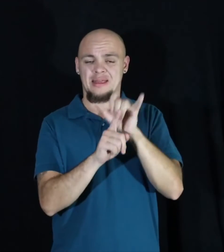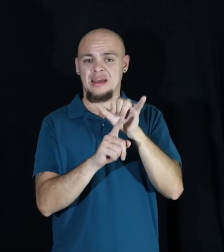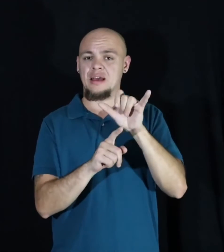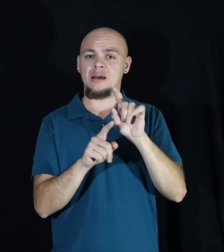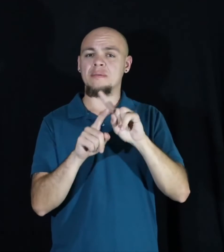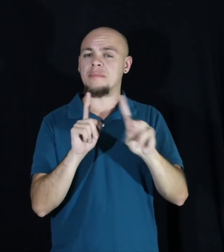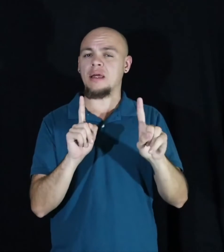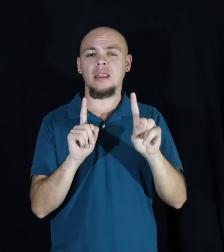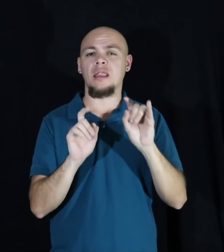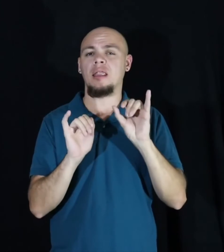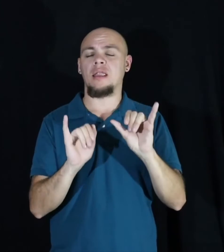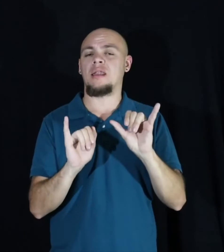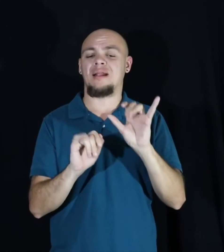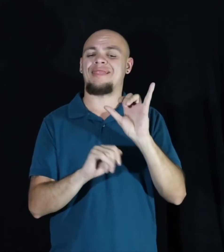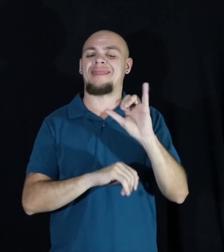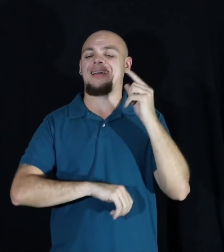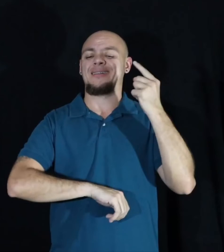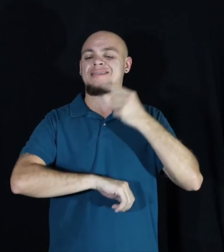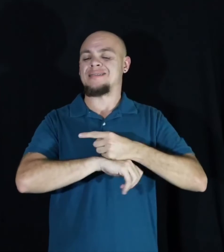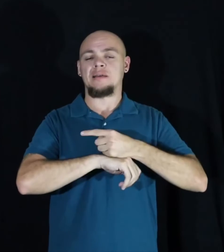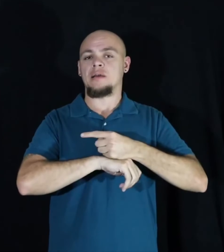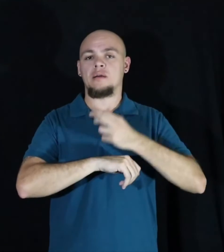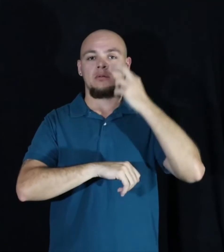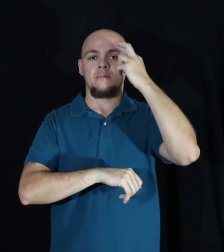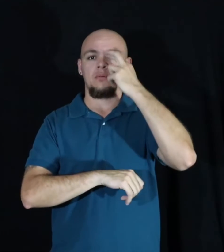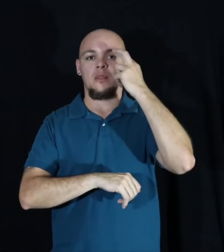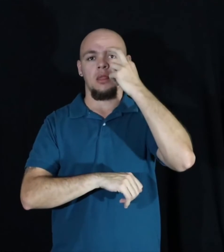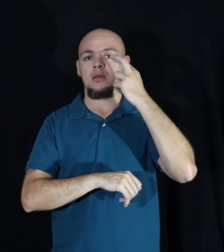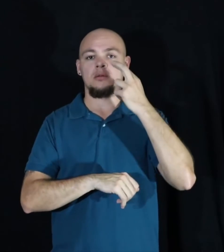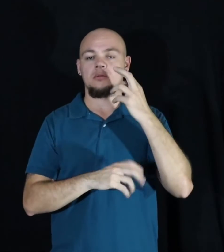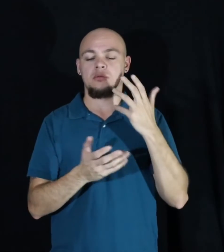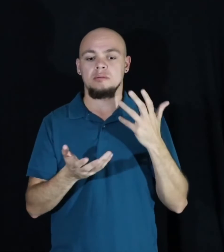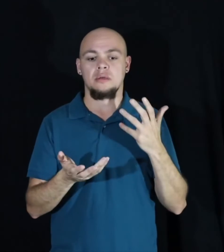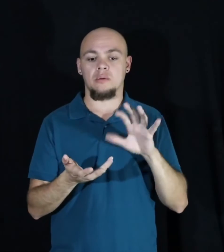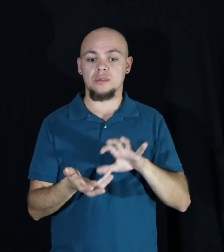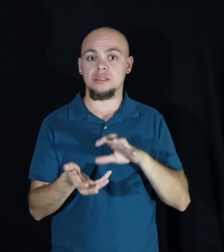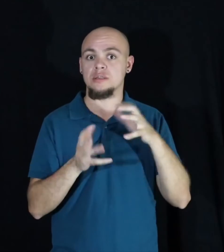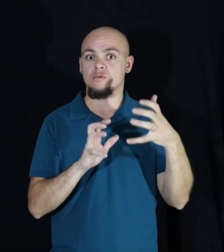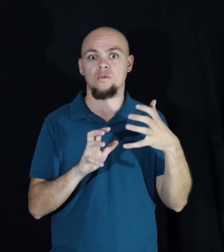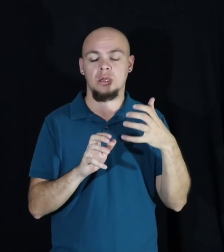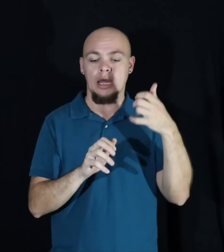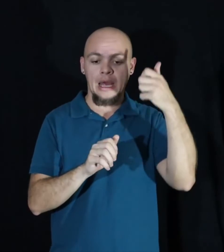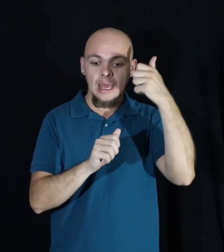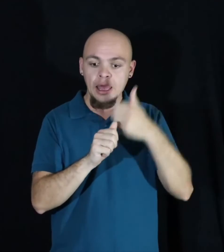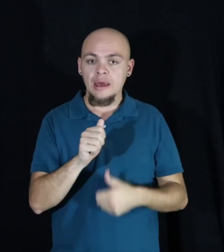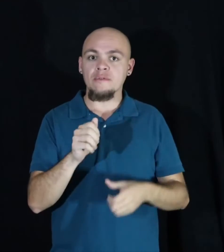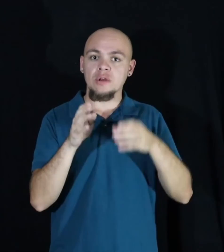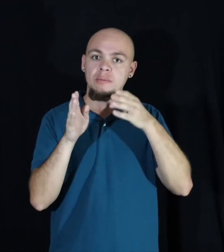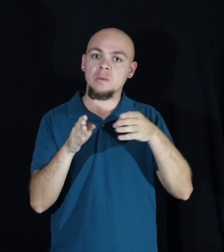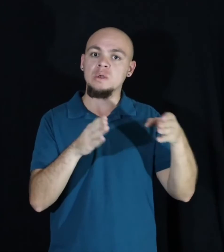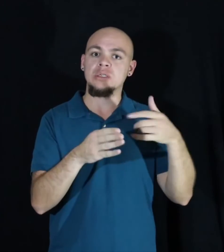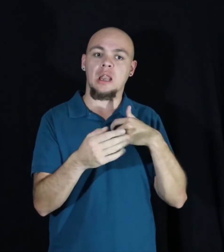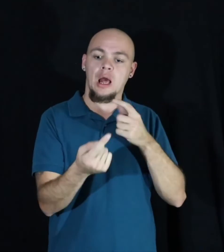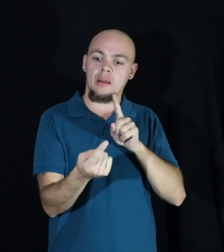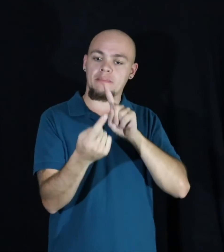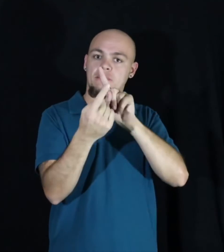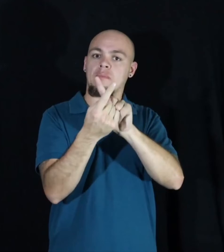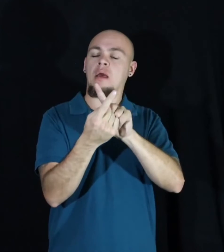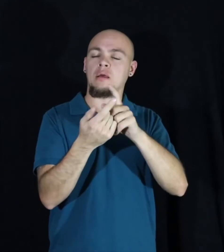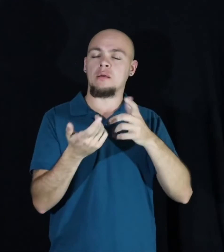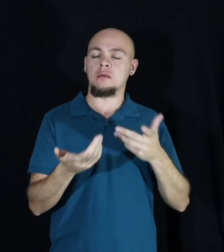I really, that day, realized I was disrupting probably every single person that I came in contact